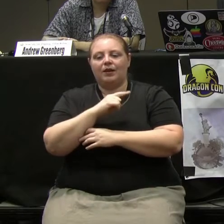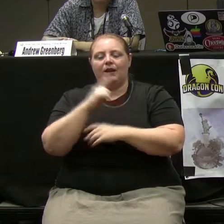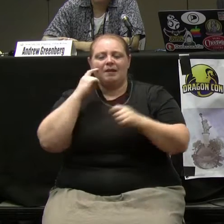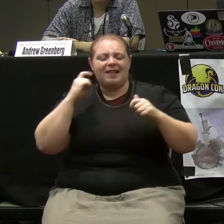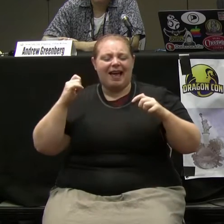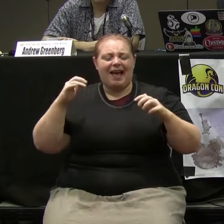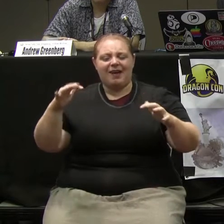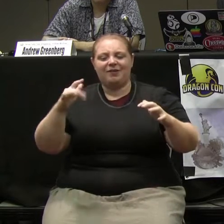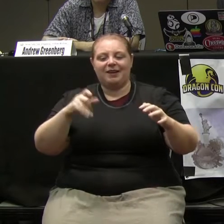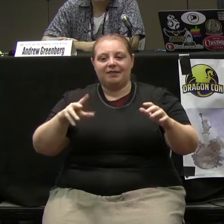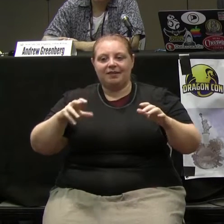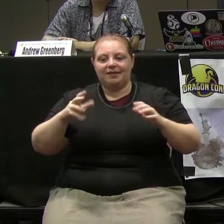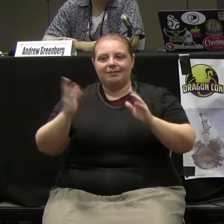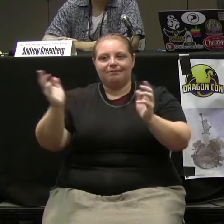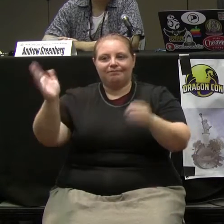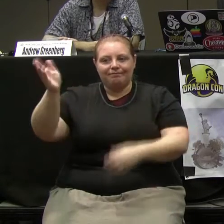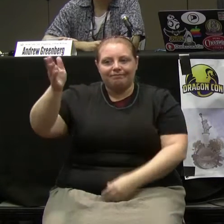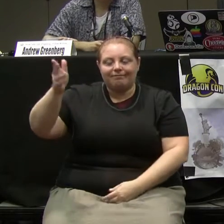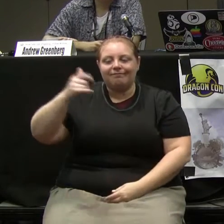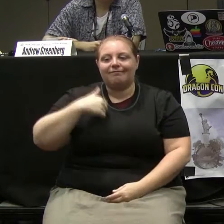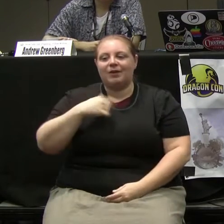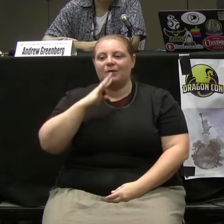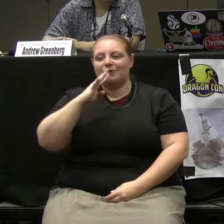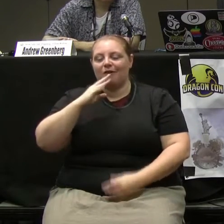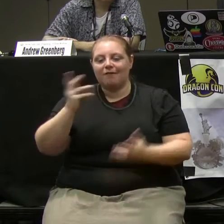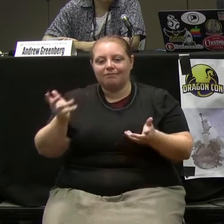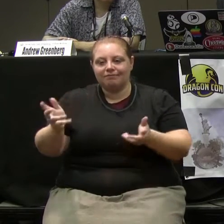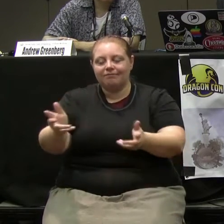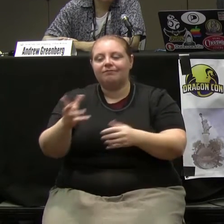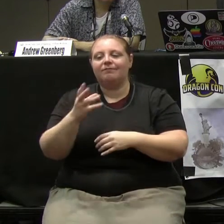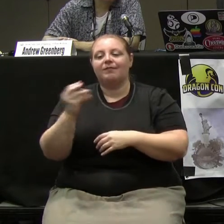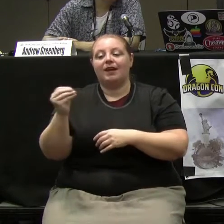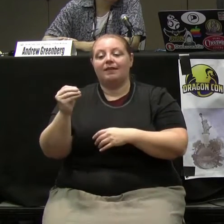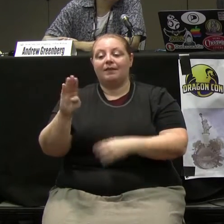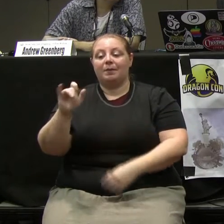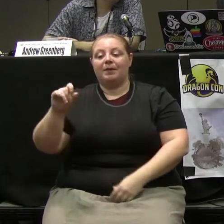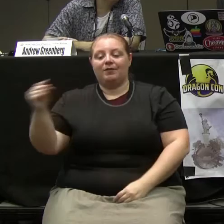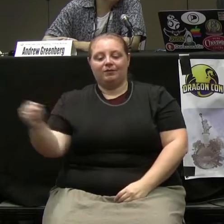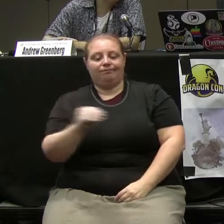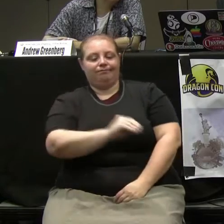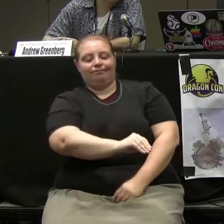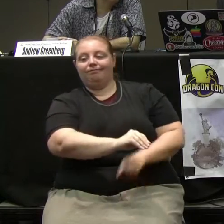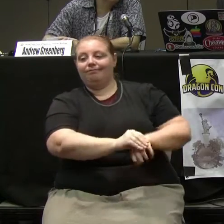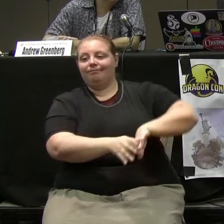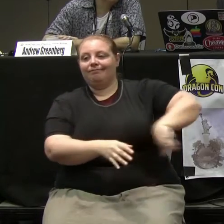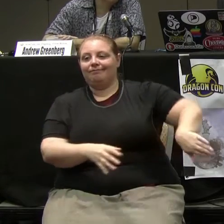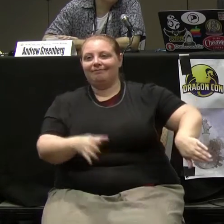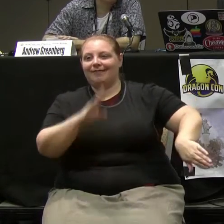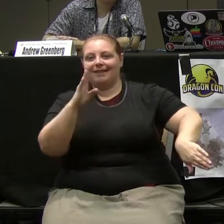our members to make a lot of noise, and then those bills get put in a drawer and they never see the light of day again.